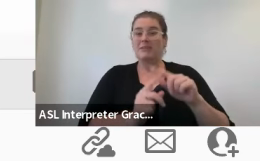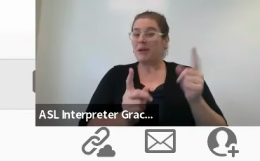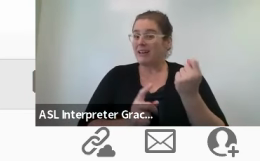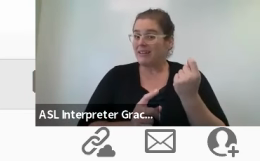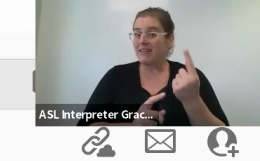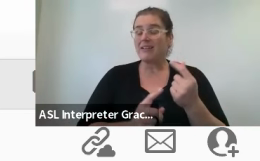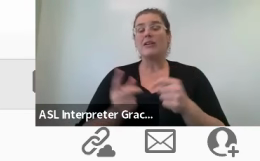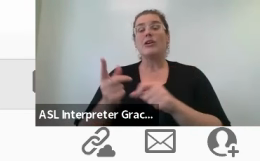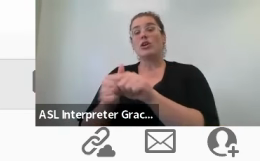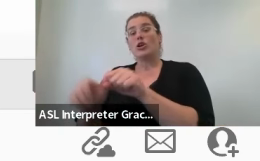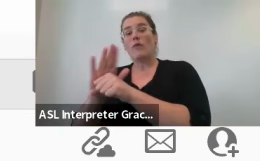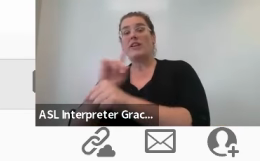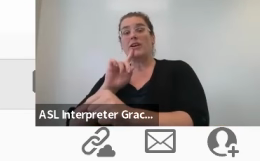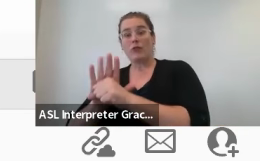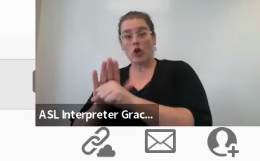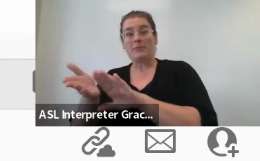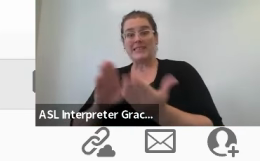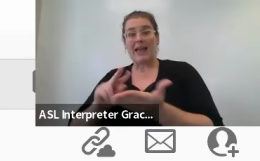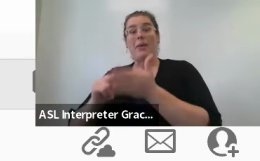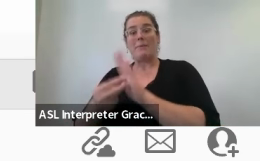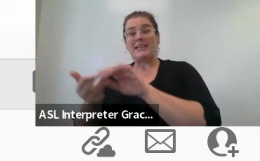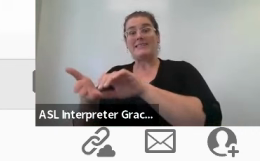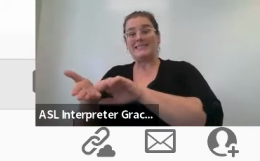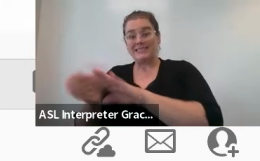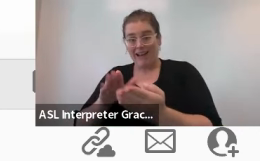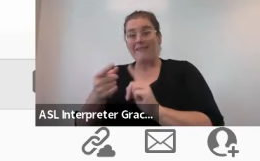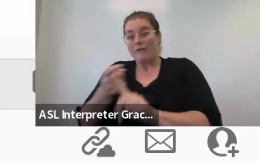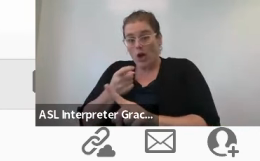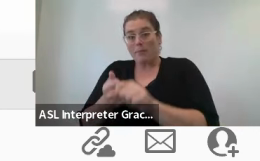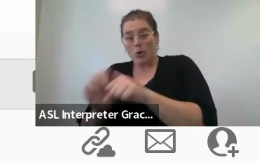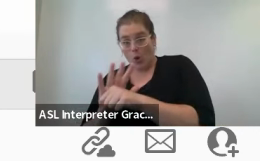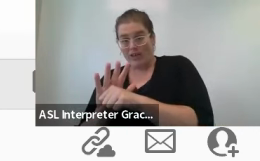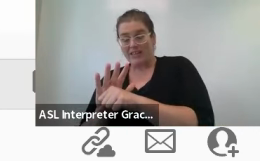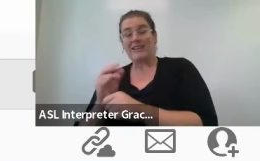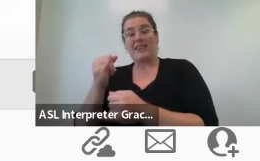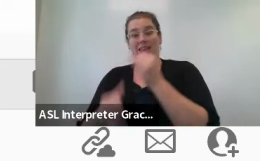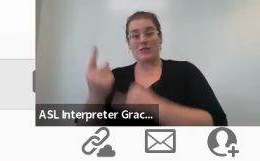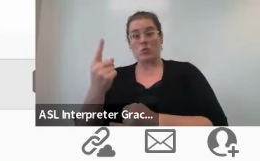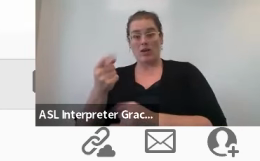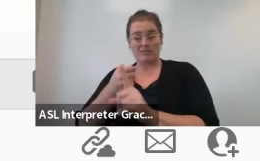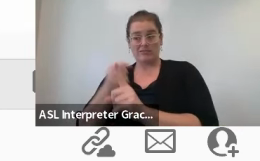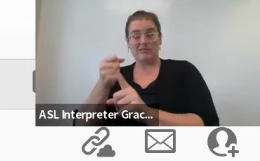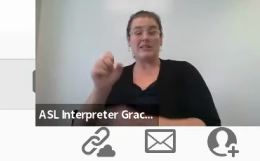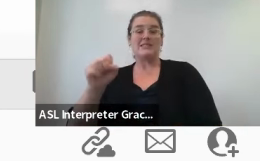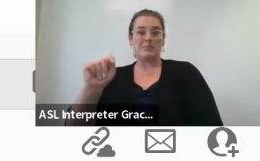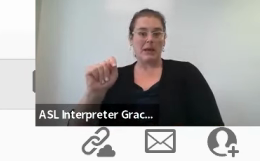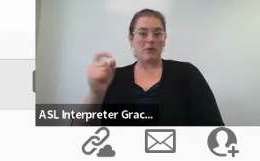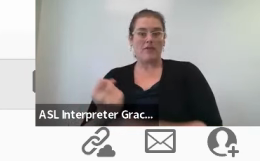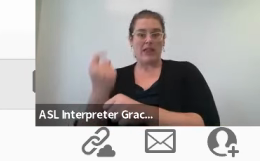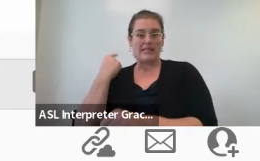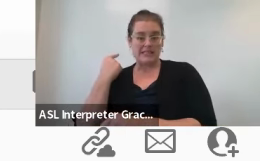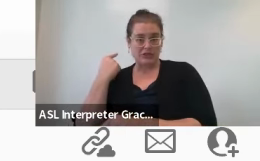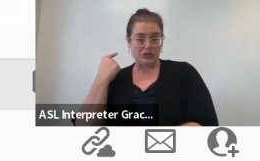confirmed deaths, the last one that we had was in September of 2021. We've had a total